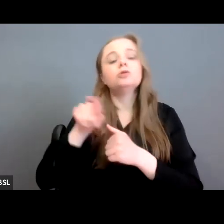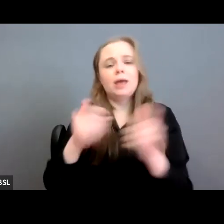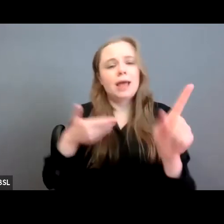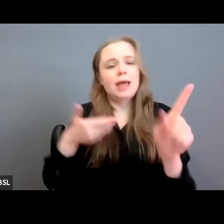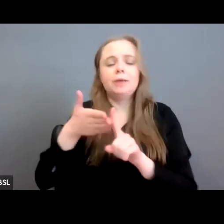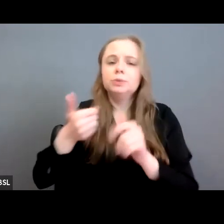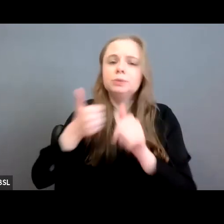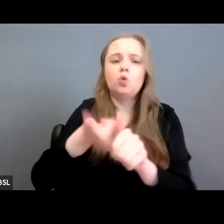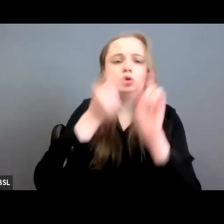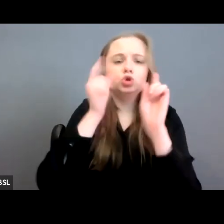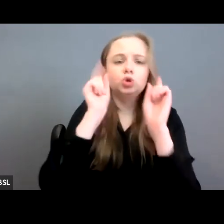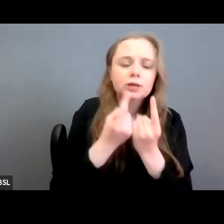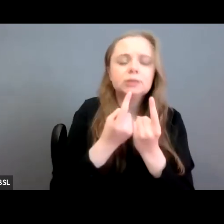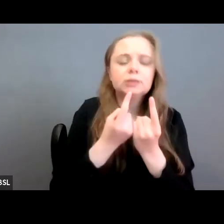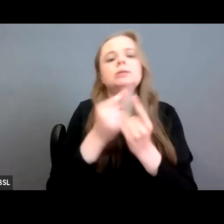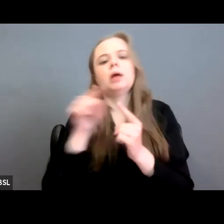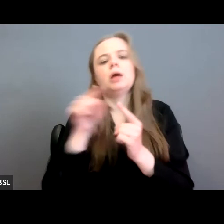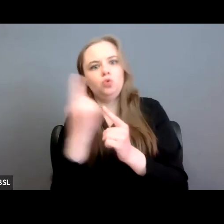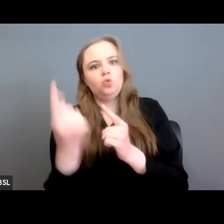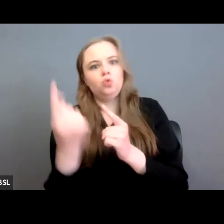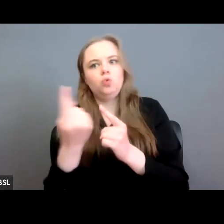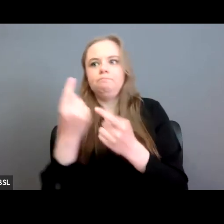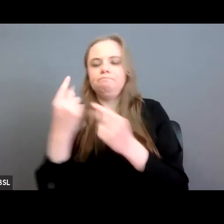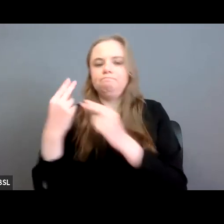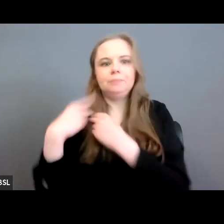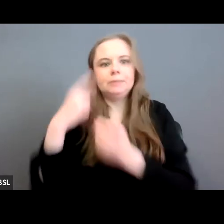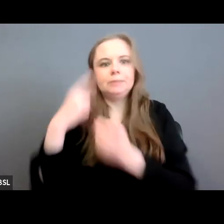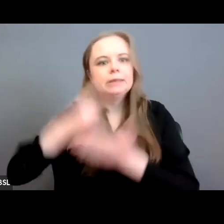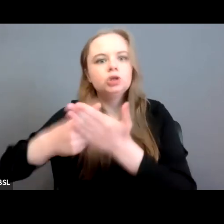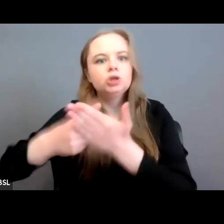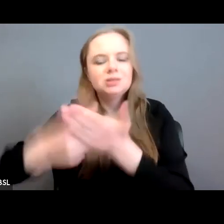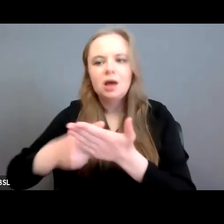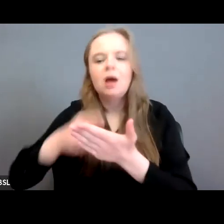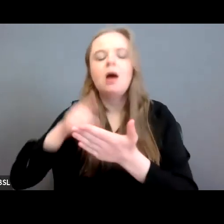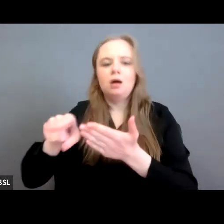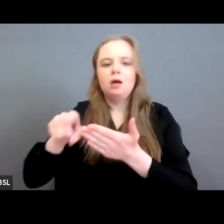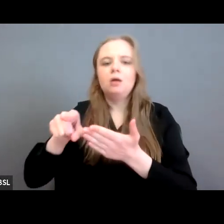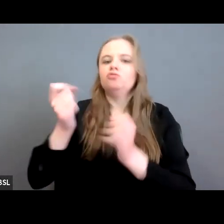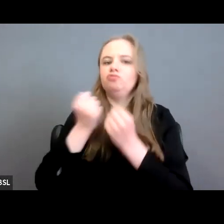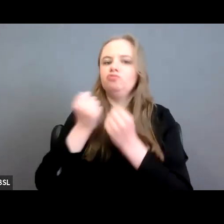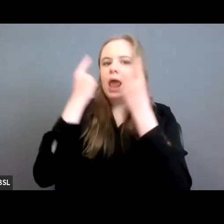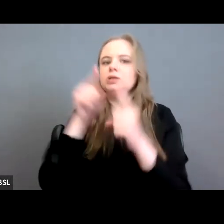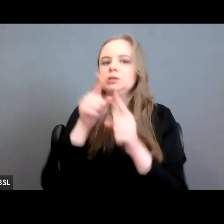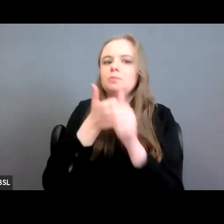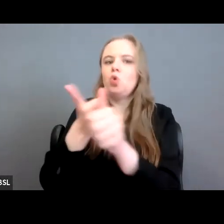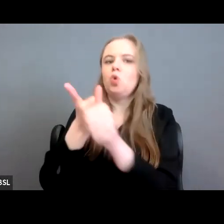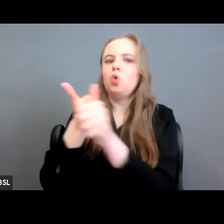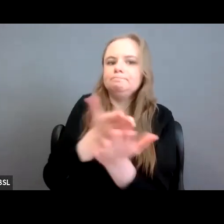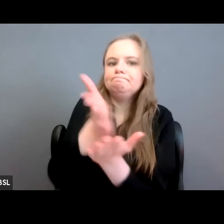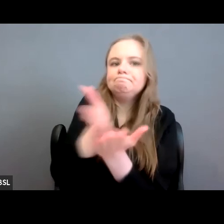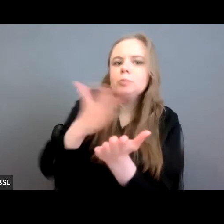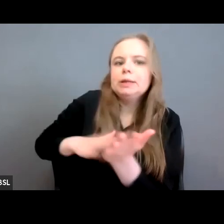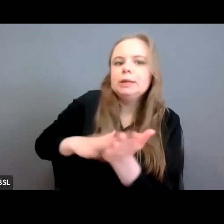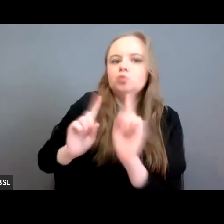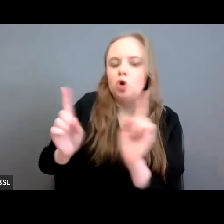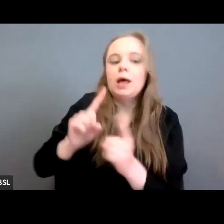to think very carefully about the support measures they need to put in place, and the leadership that they need to